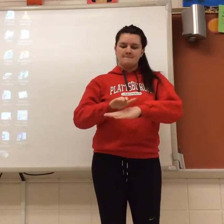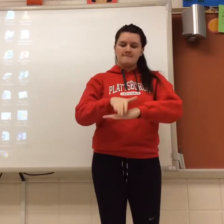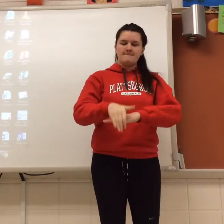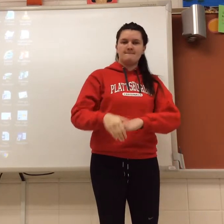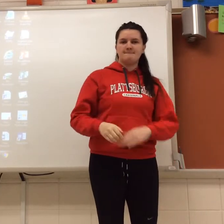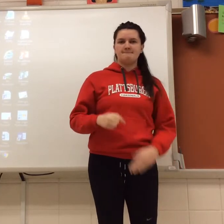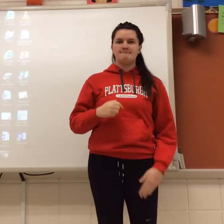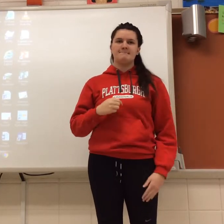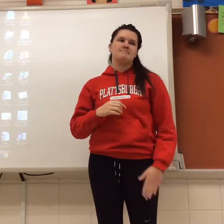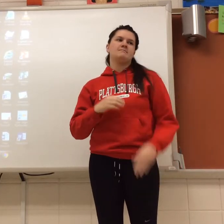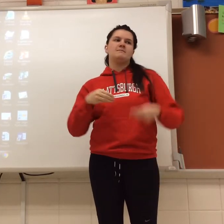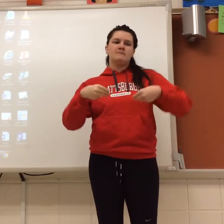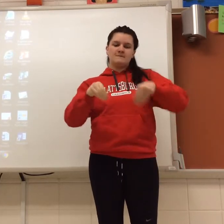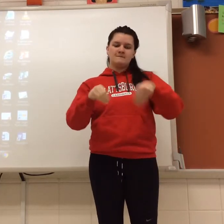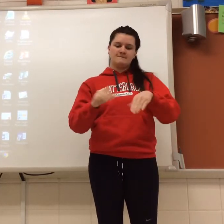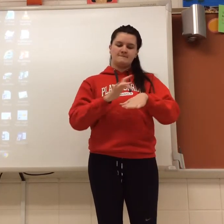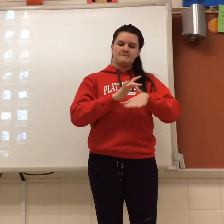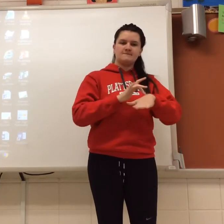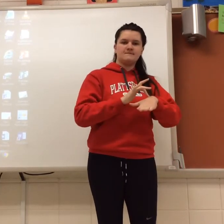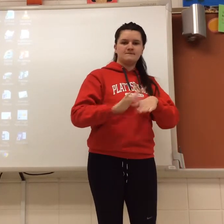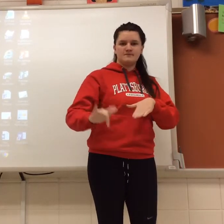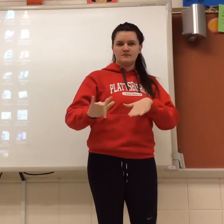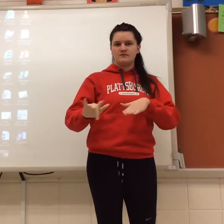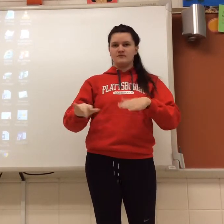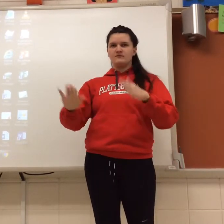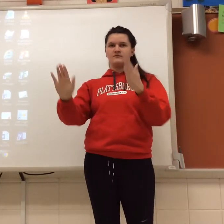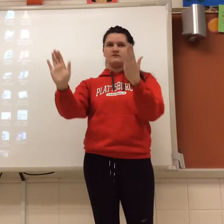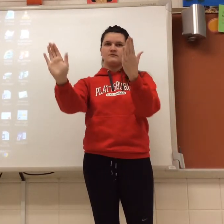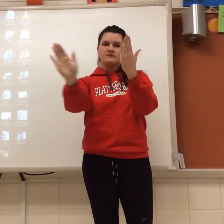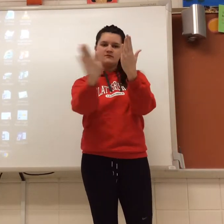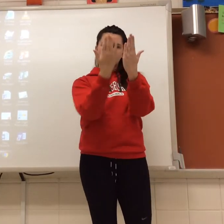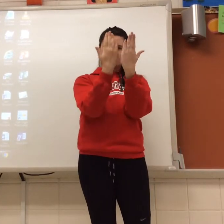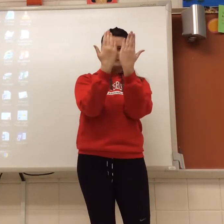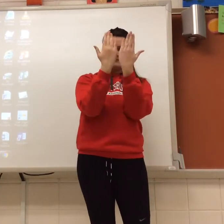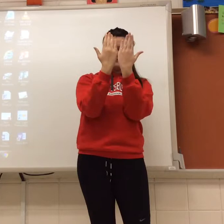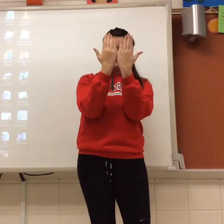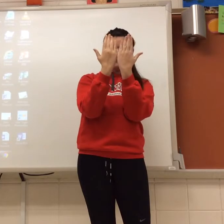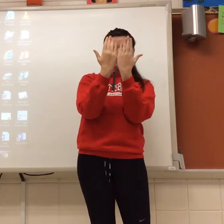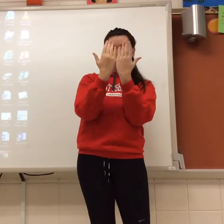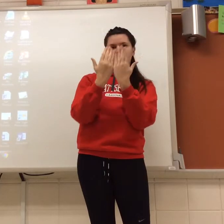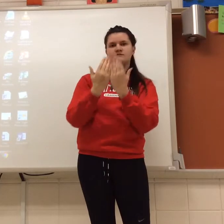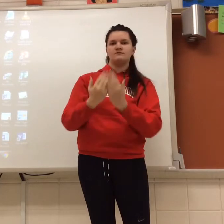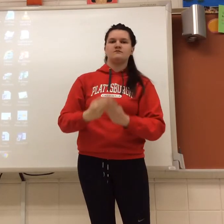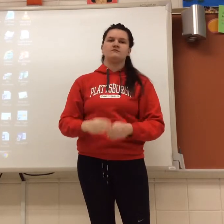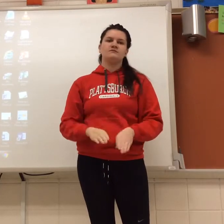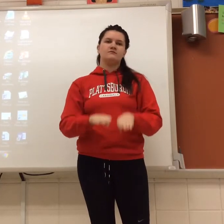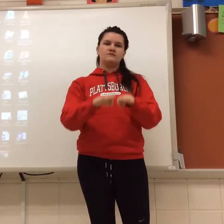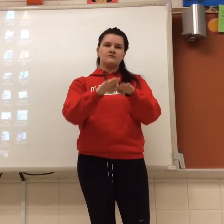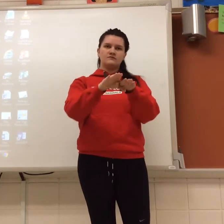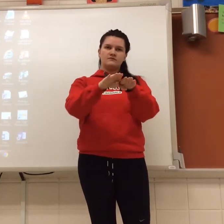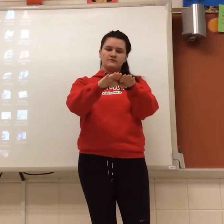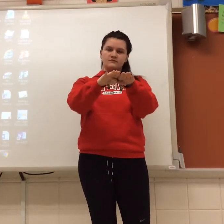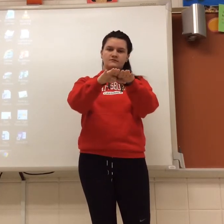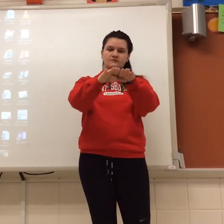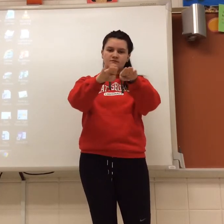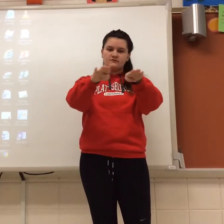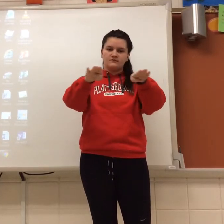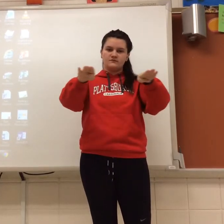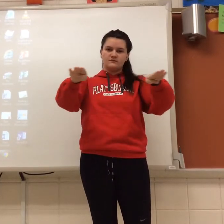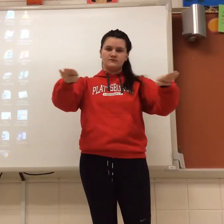Late that evening, when all the shoppers had gone and the doors were shut and locked,